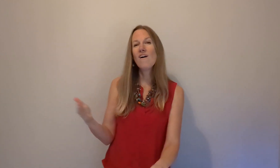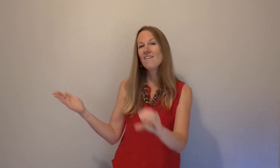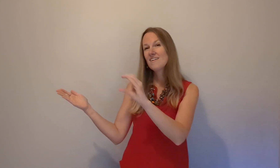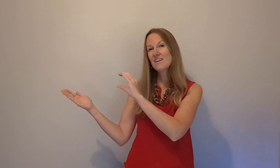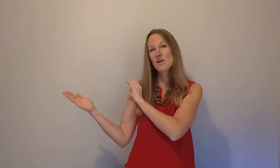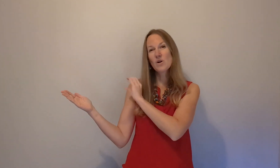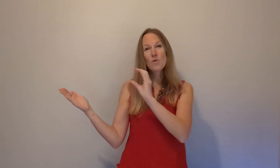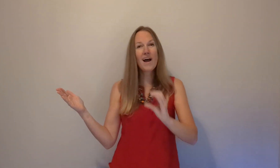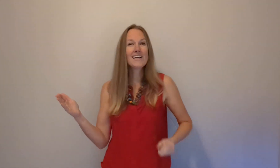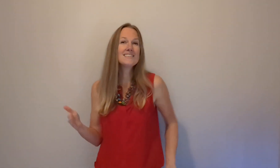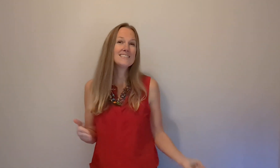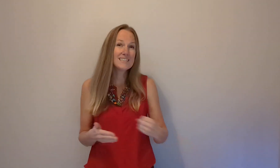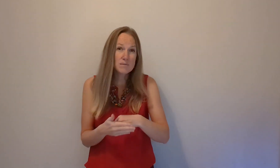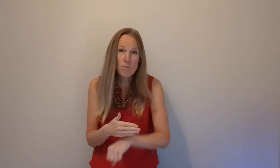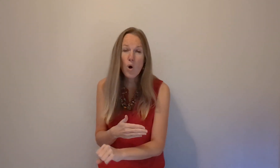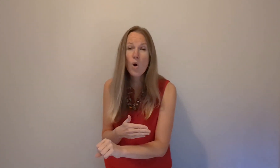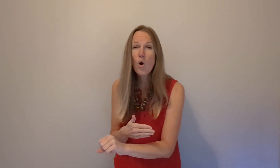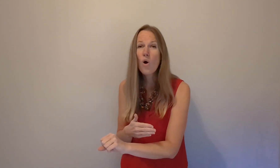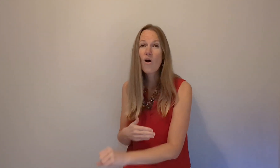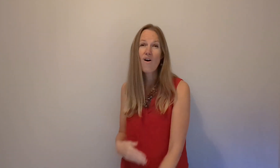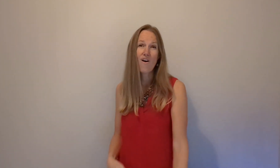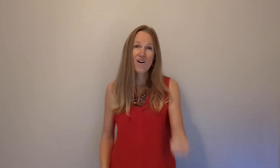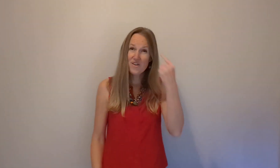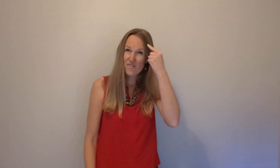born, Christ is born